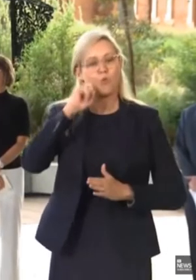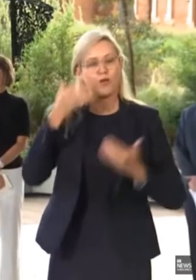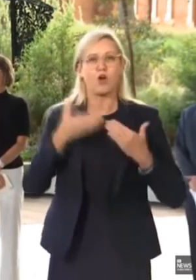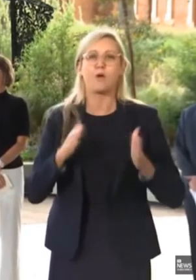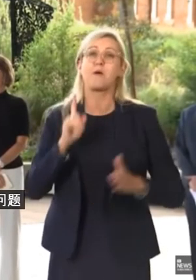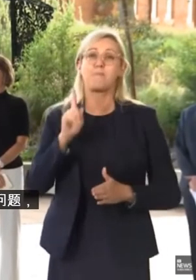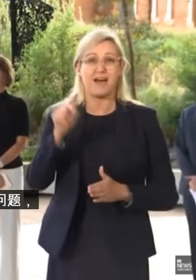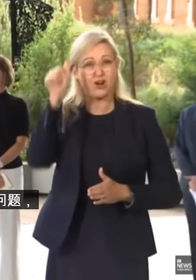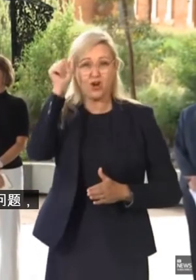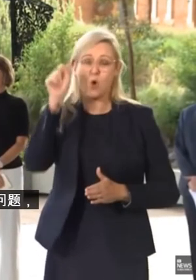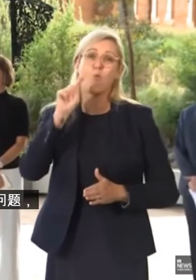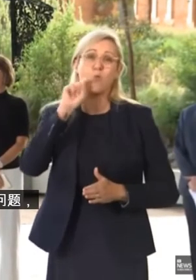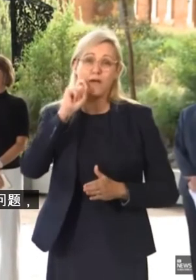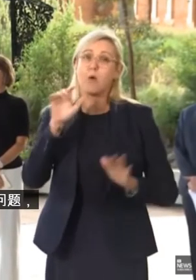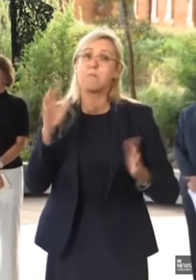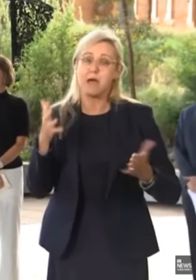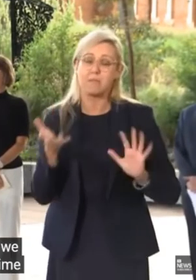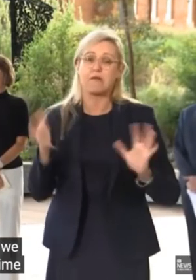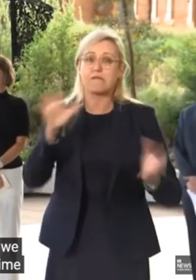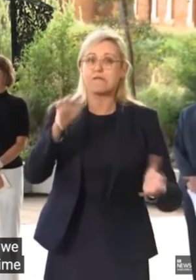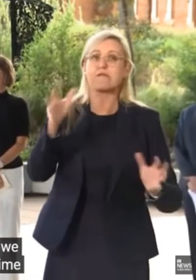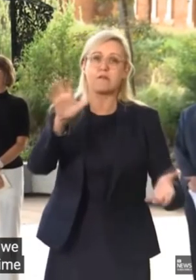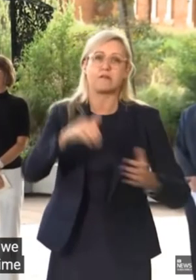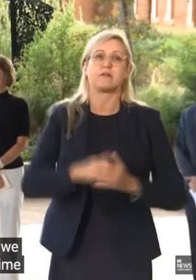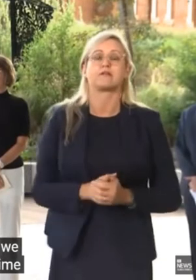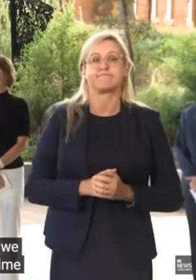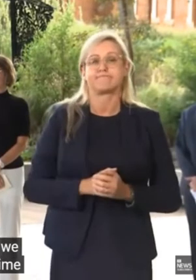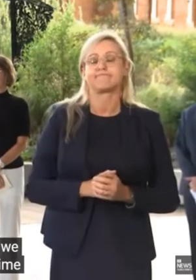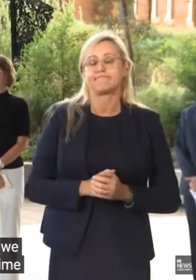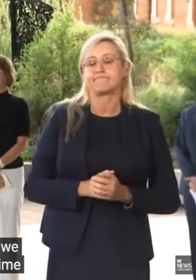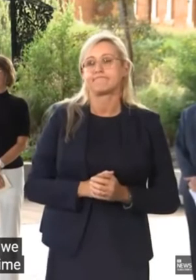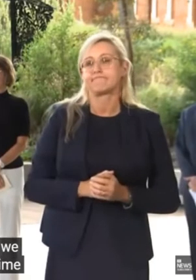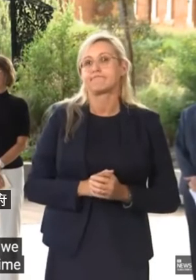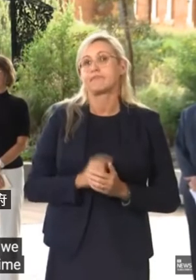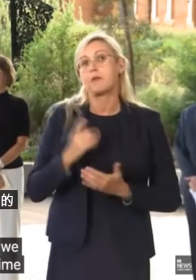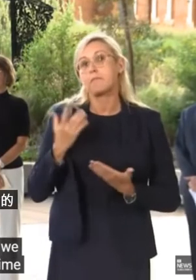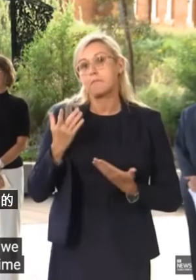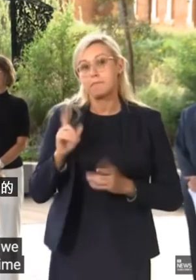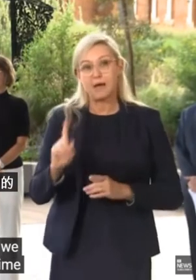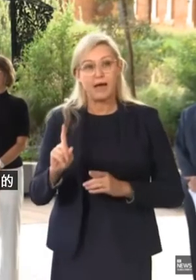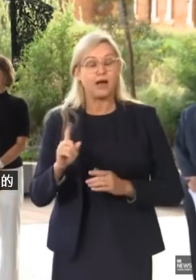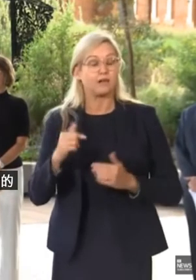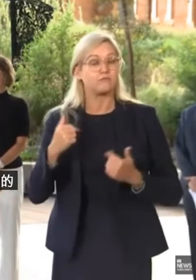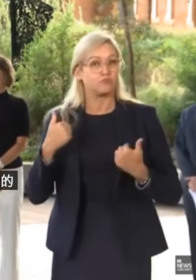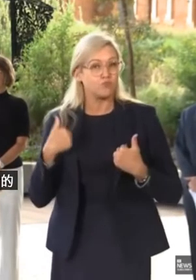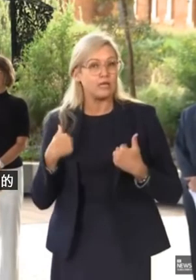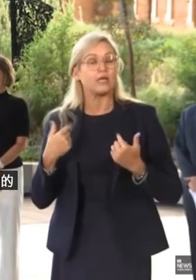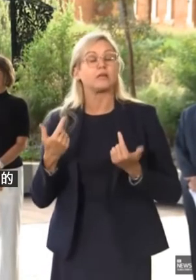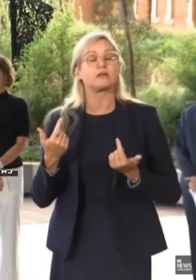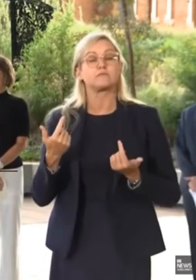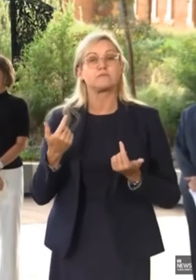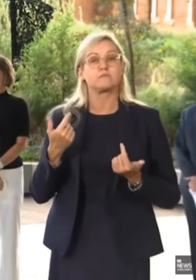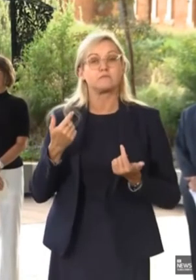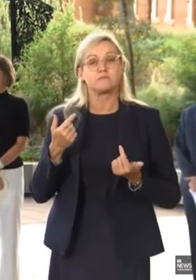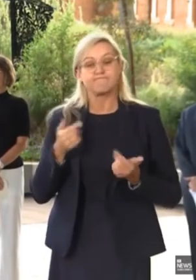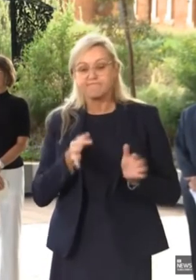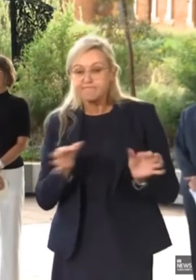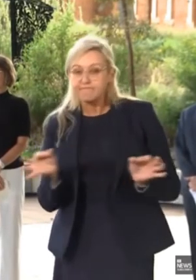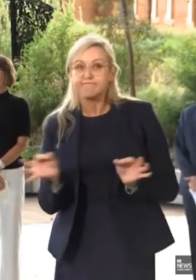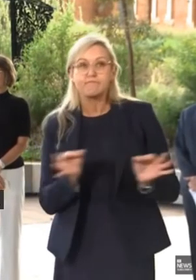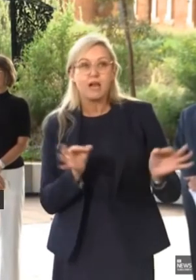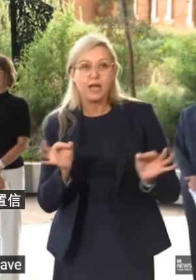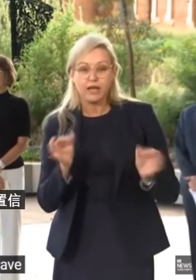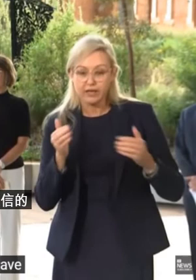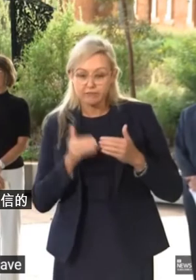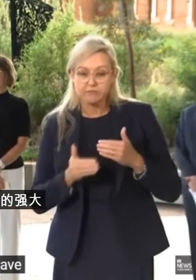issues that come through as we move through this period of time. But from a New South Wales government perspective, we have put